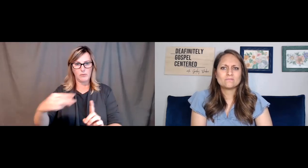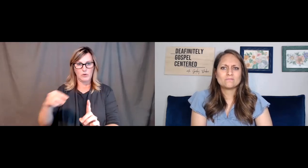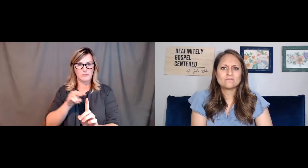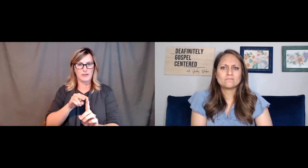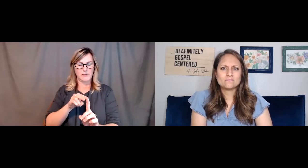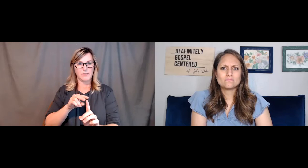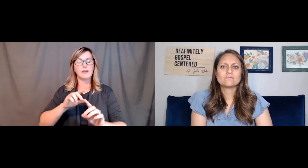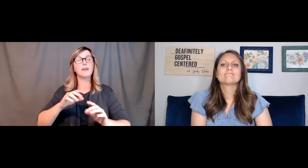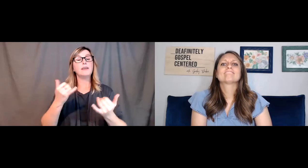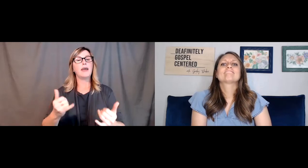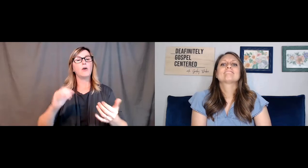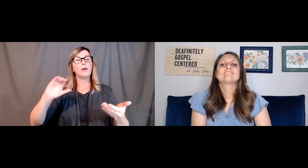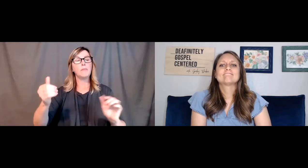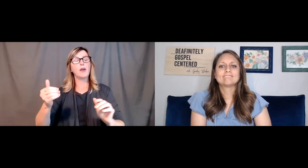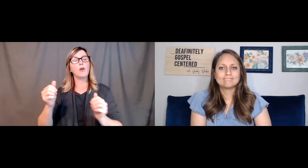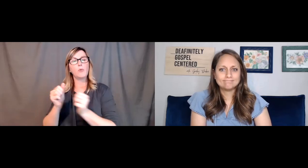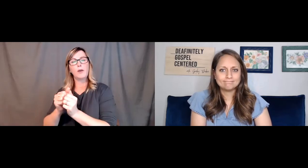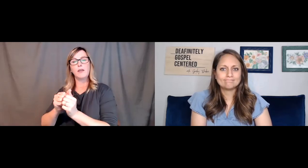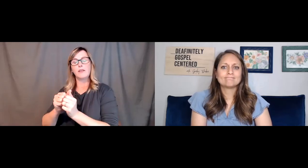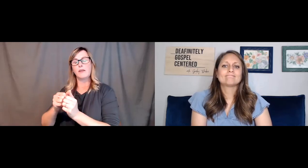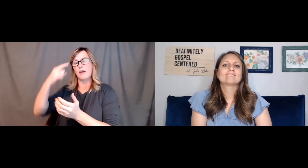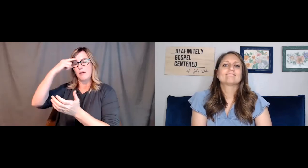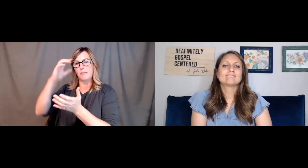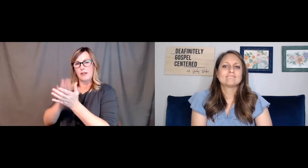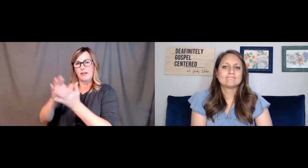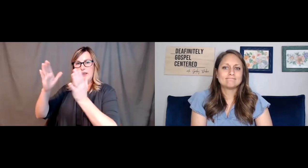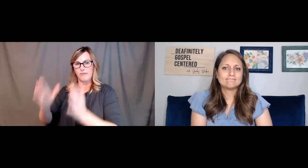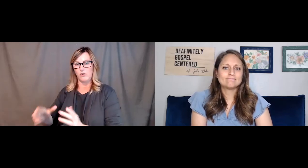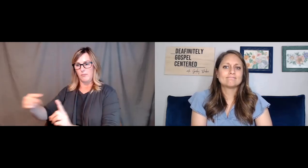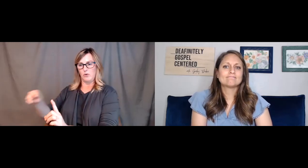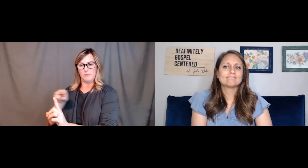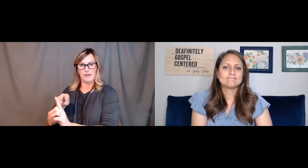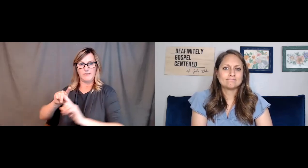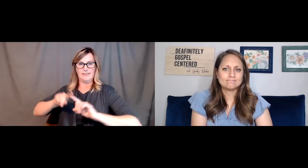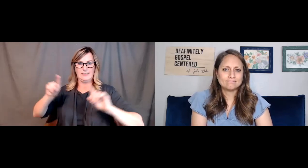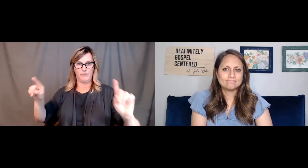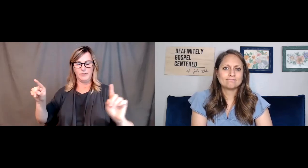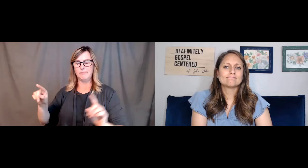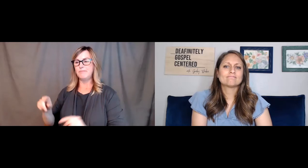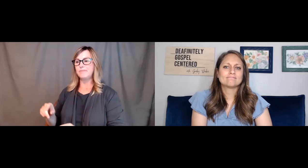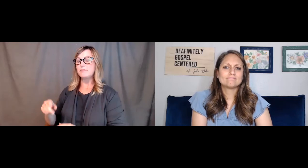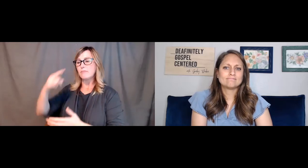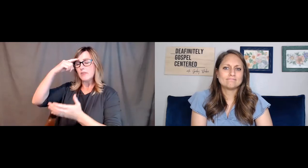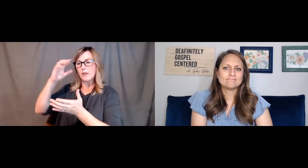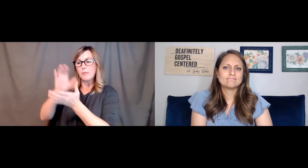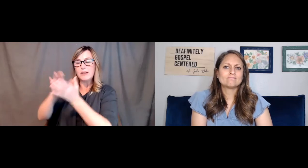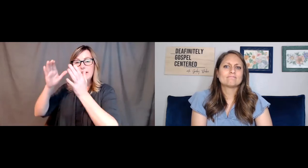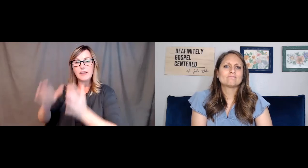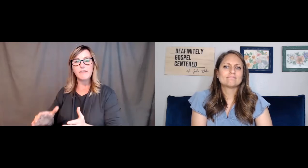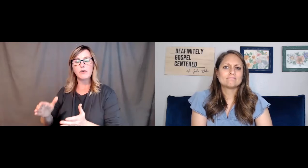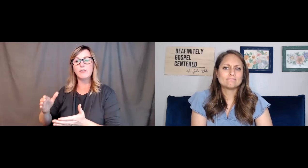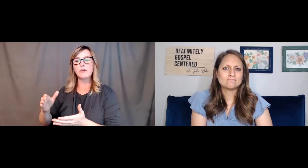So, but that's not a believer's perspective. If you compare it to a believer,